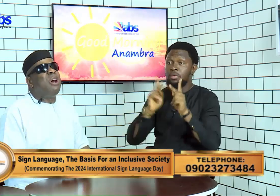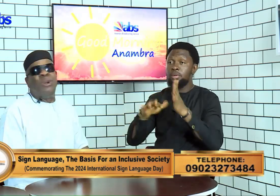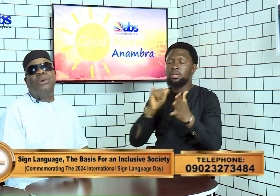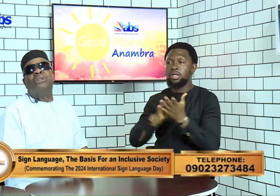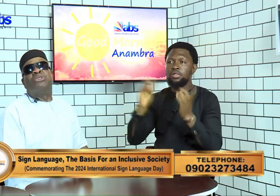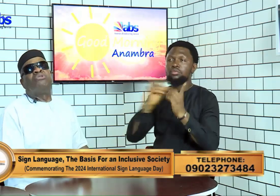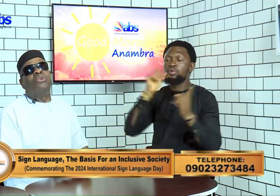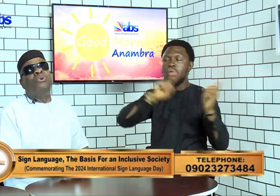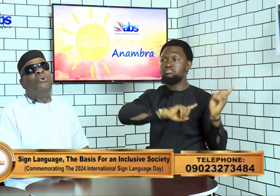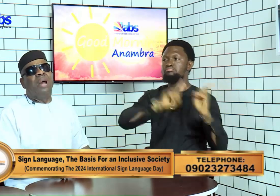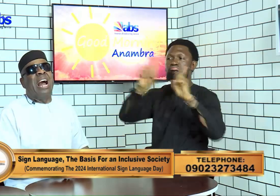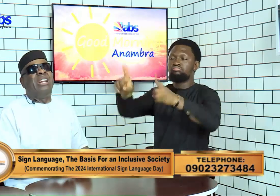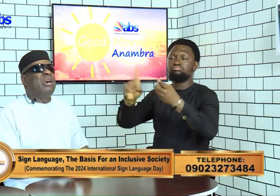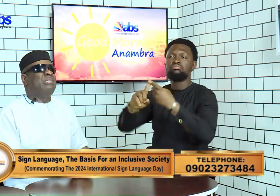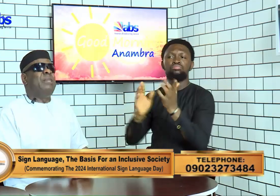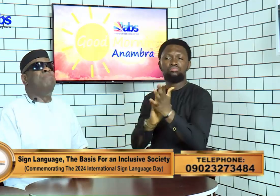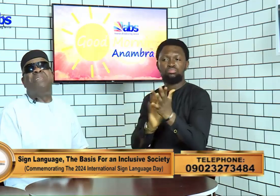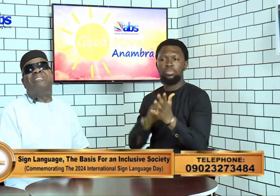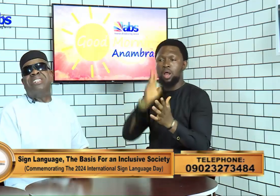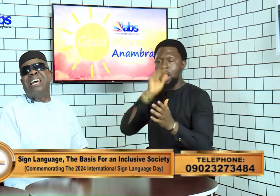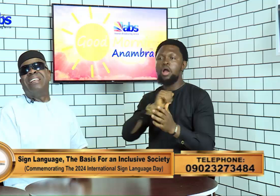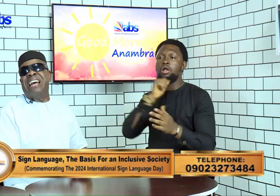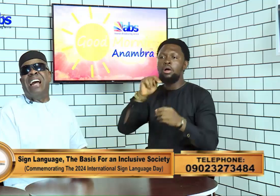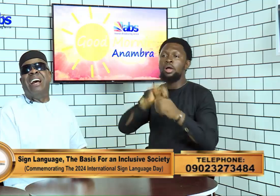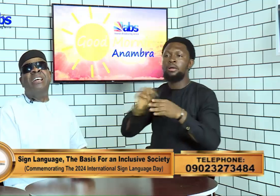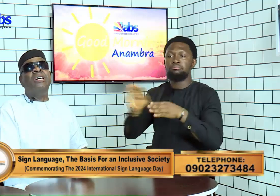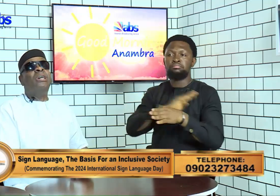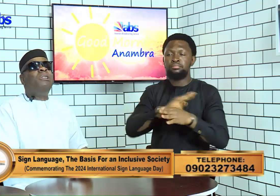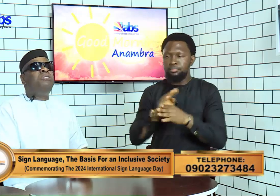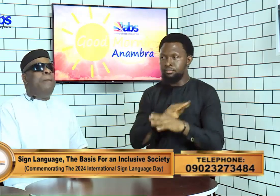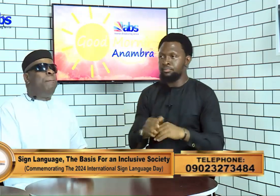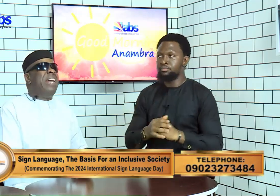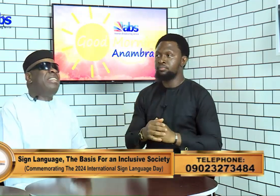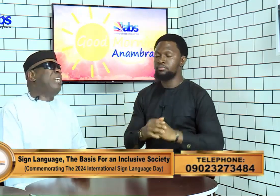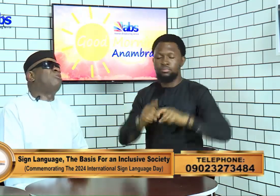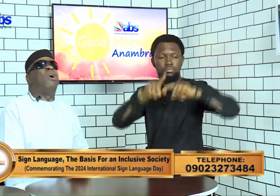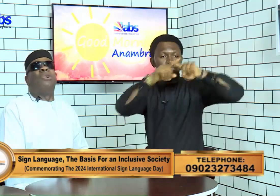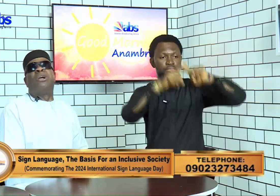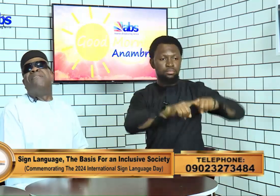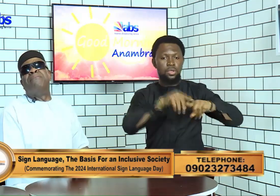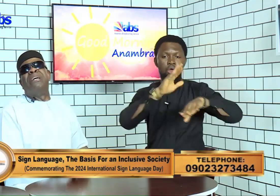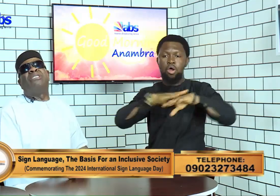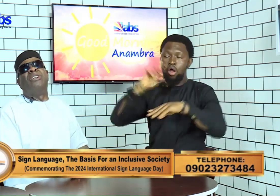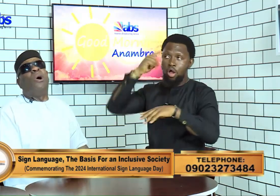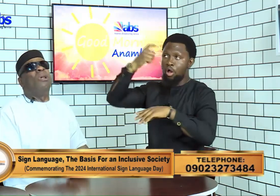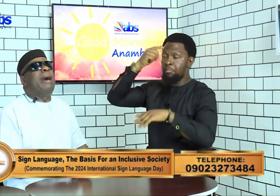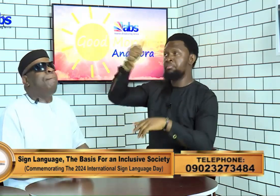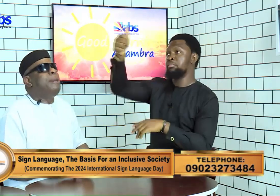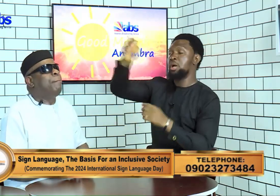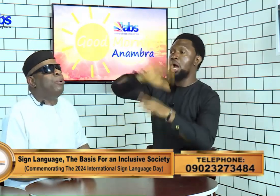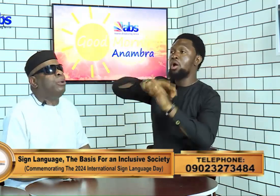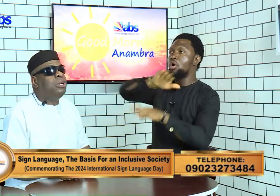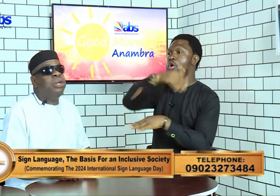did not go to school, are not in business, are dependent on government and